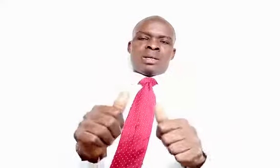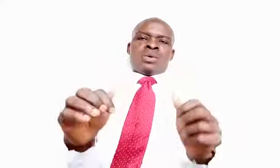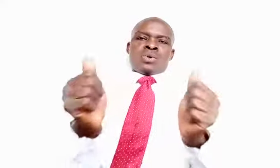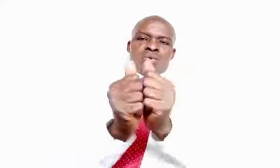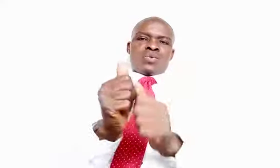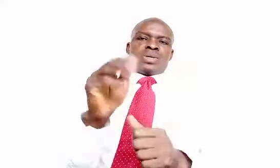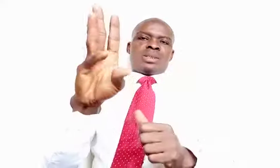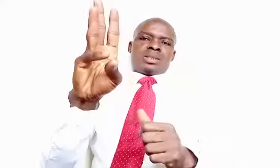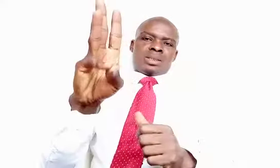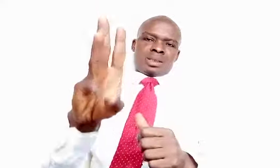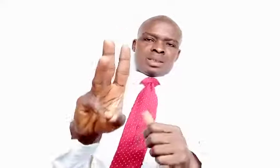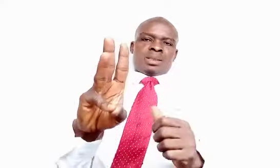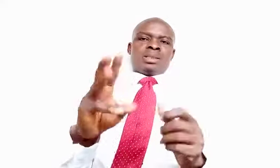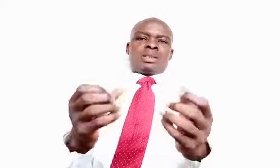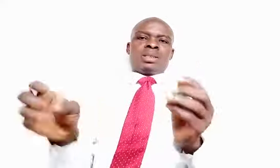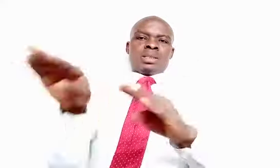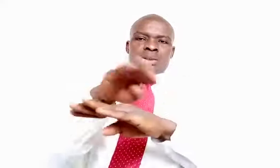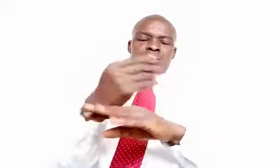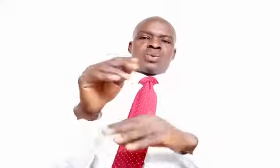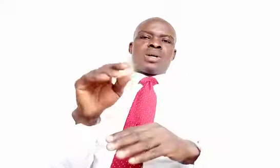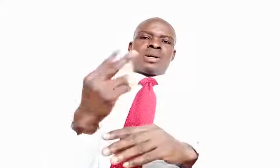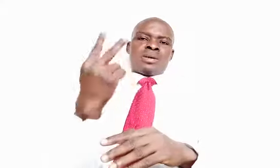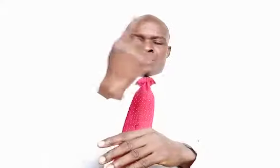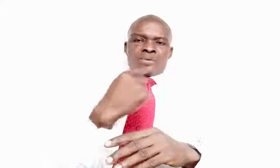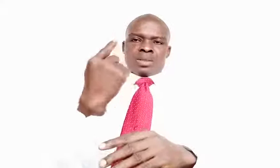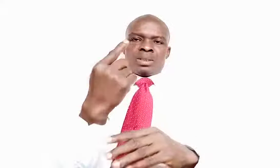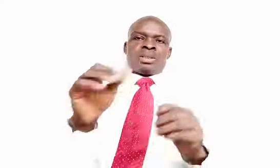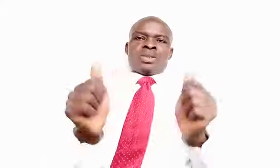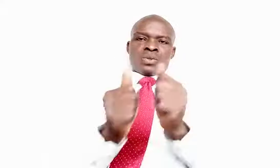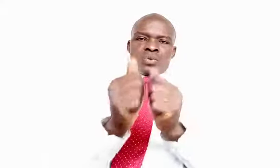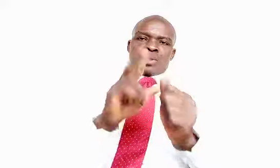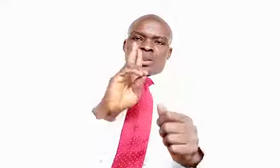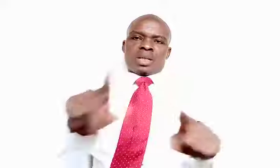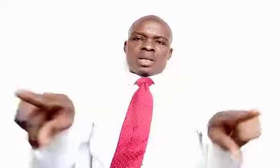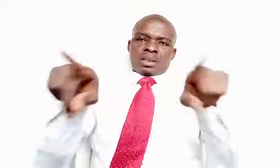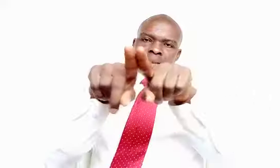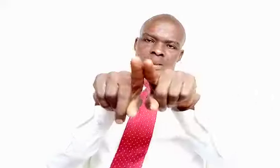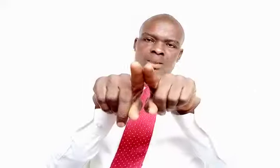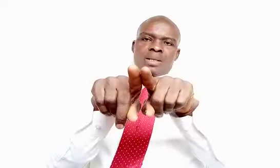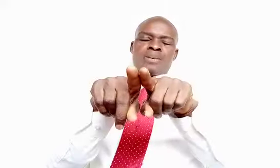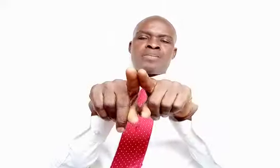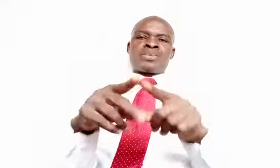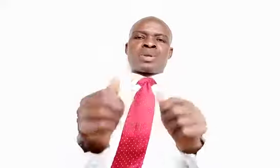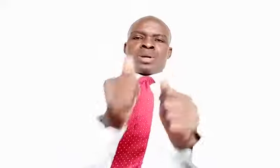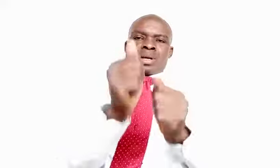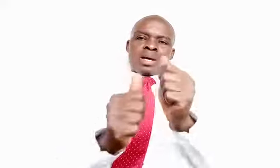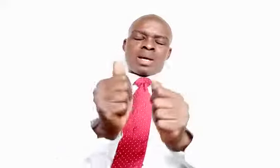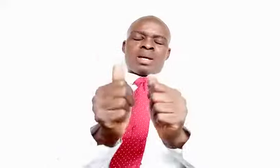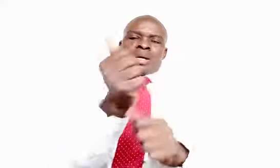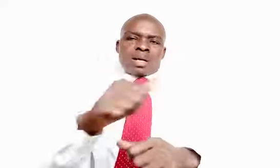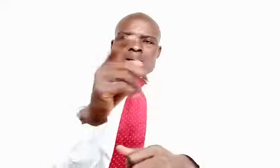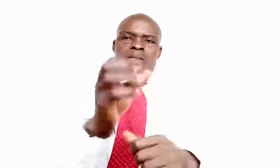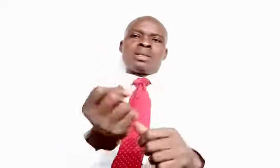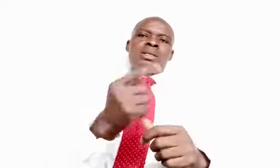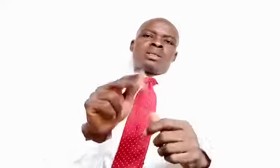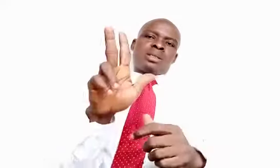square faces which are the same size. A cube is a three-dimensional